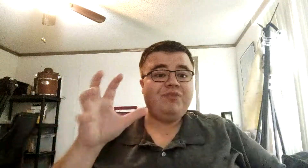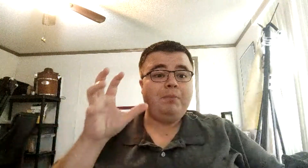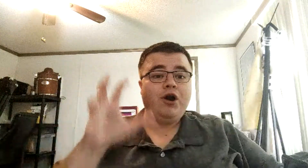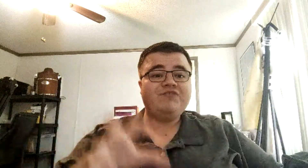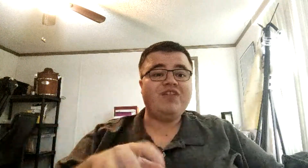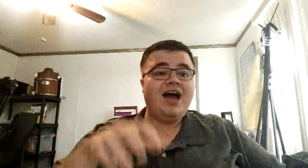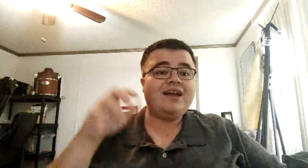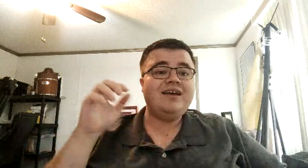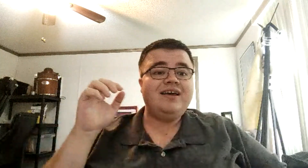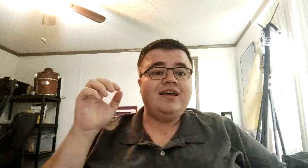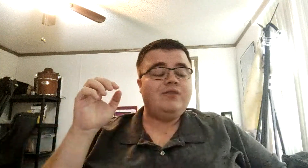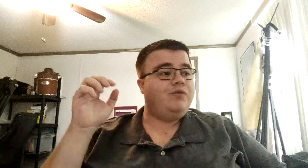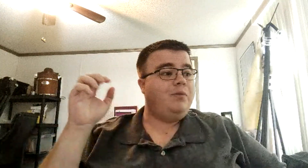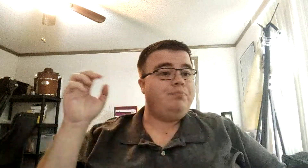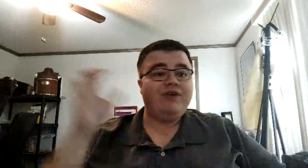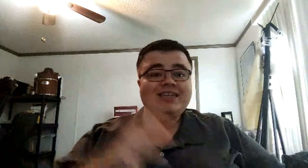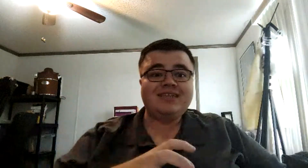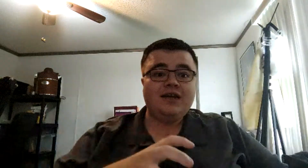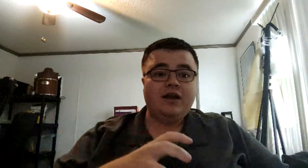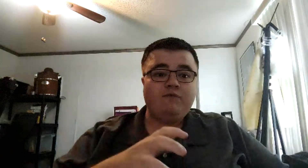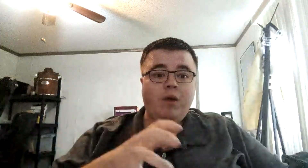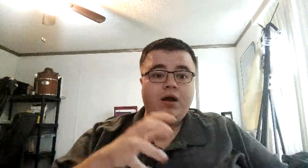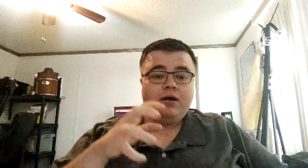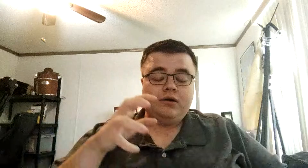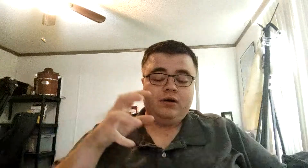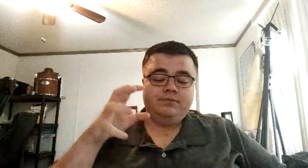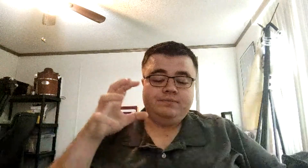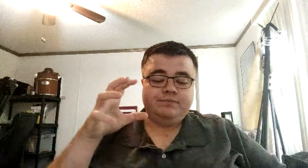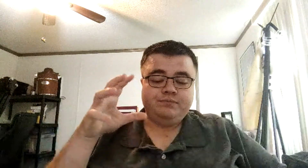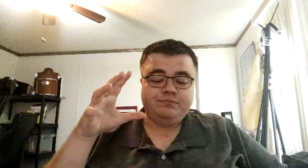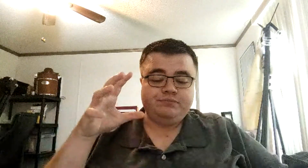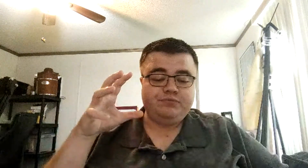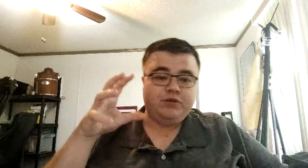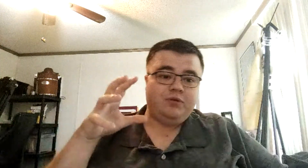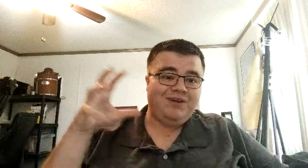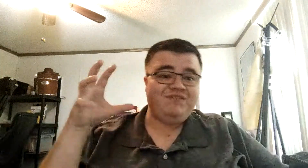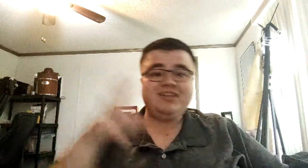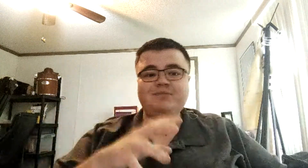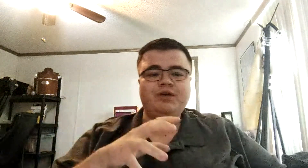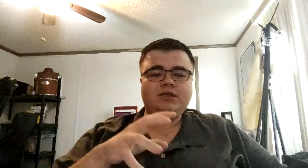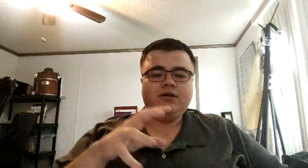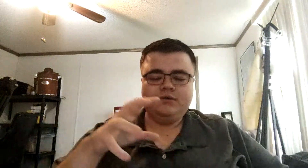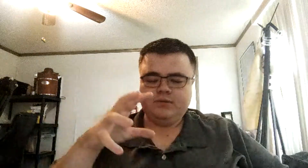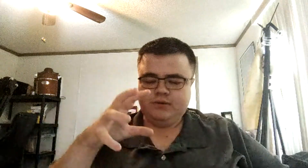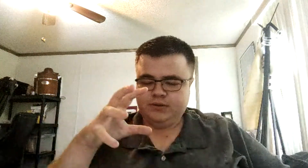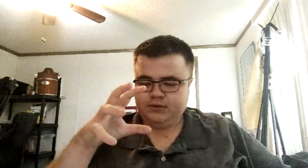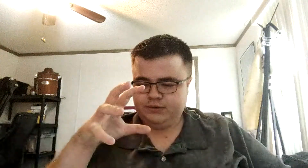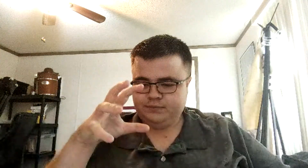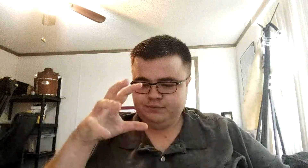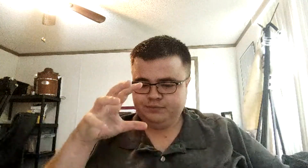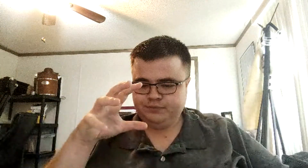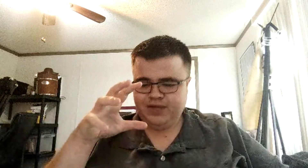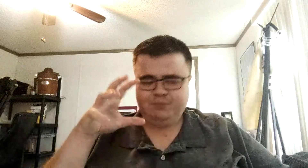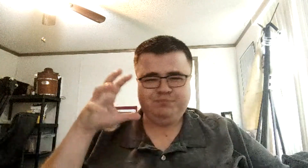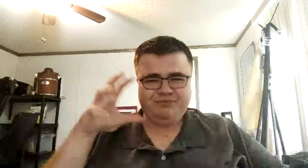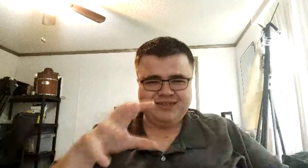part of that, the president of my first president, not